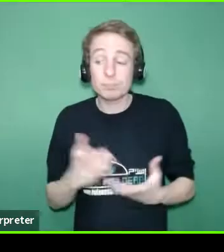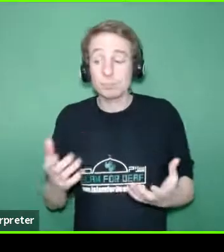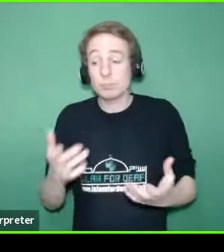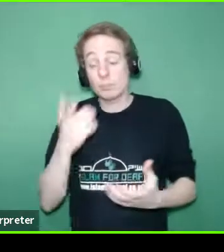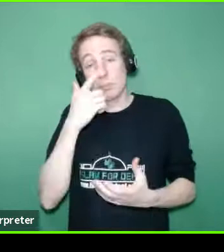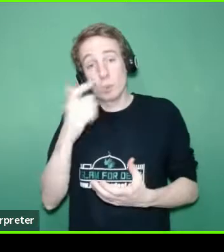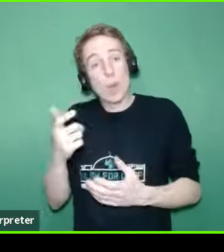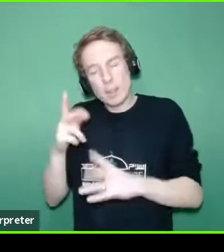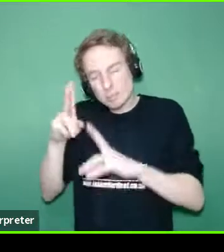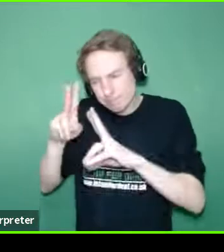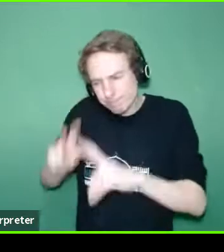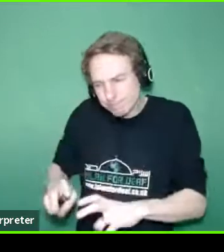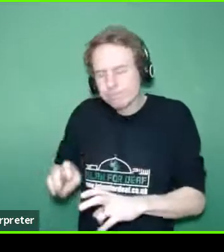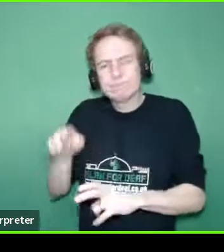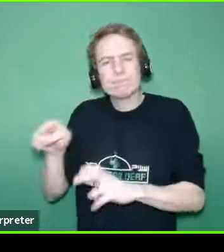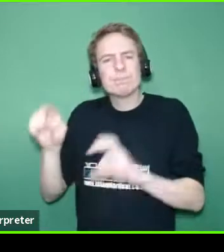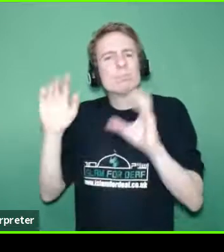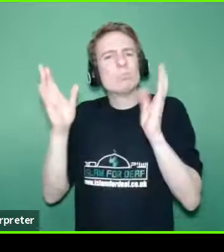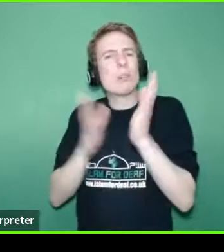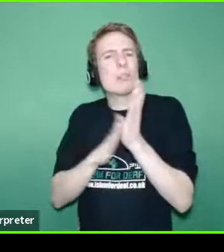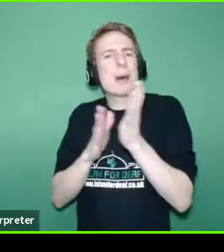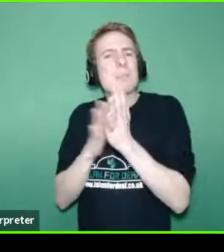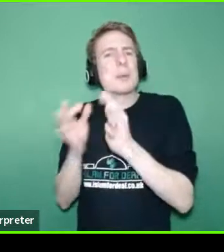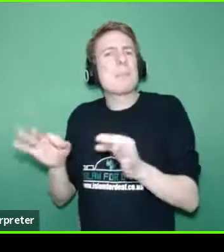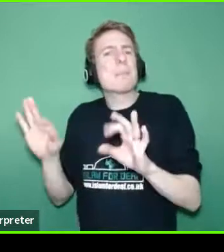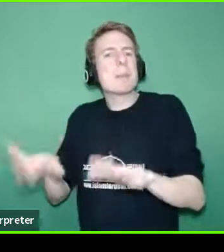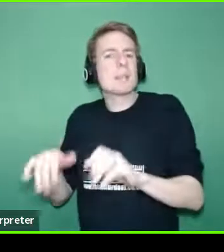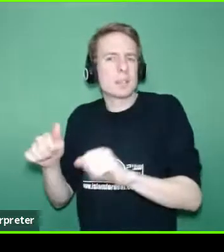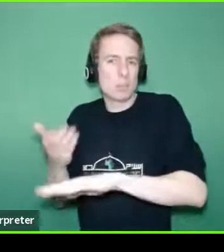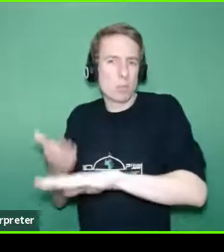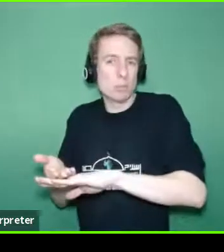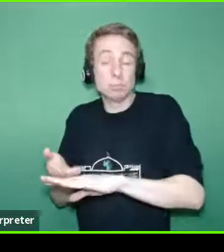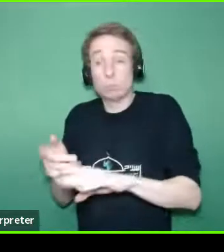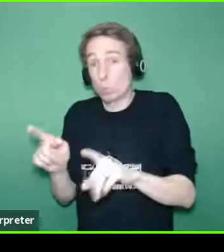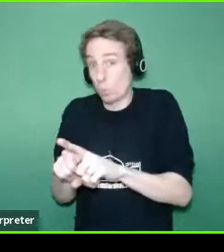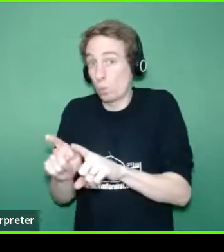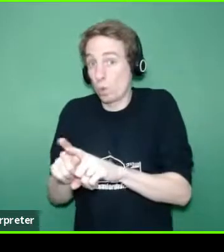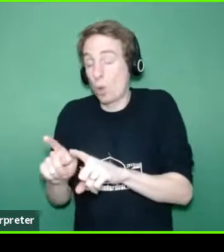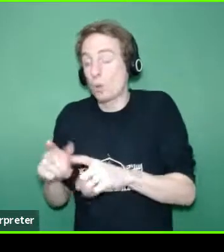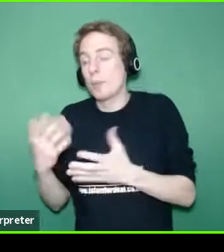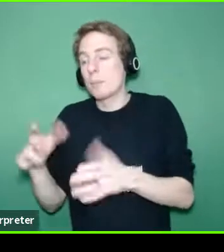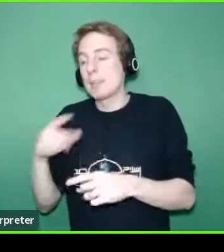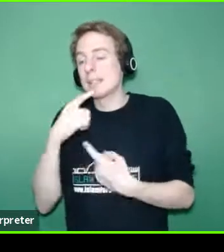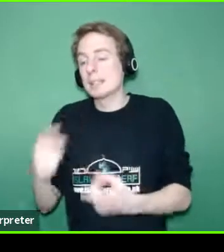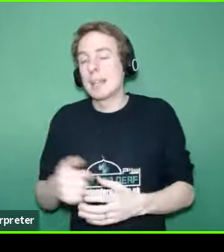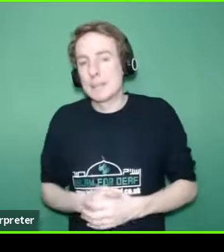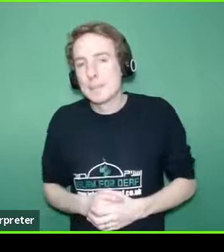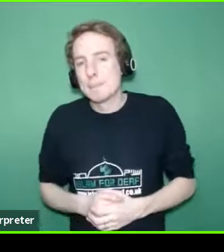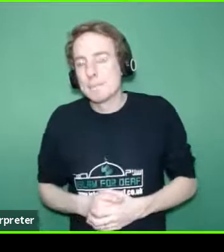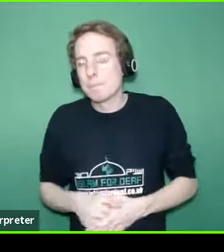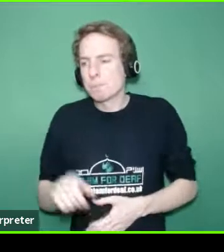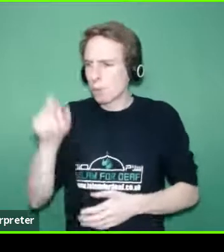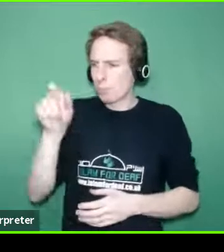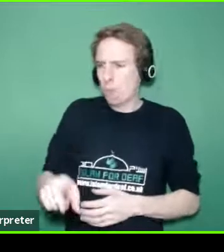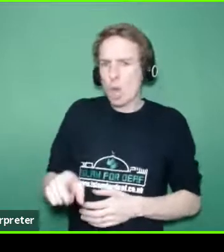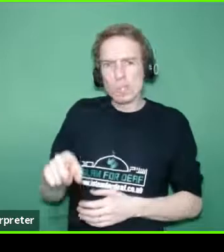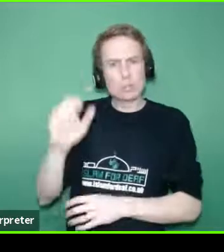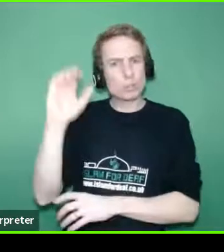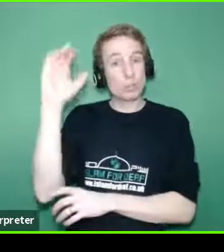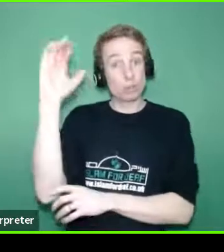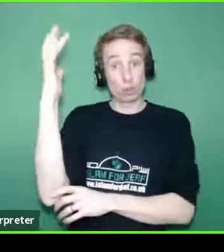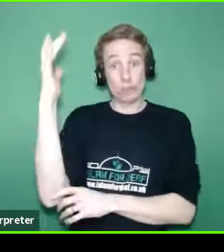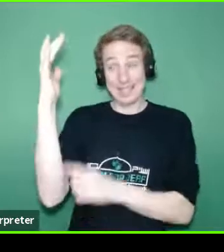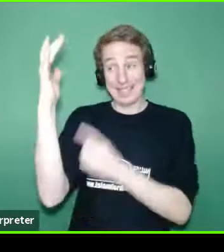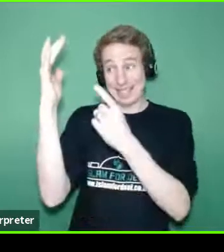upon him, where he said, whosoever eats from this lowly tree, whosoever